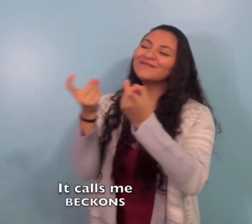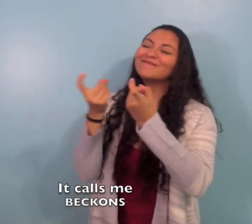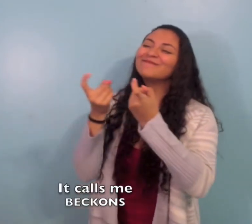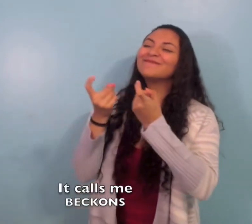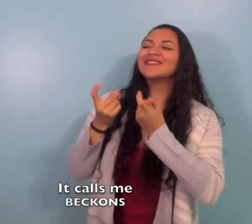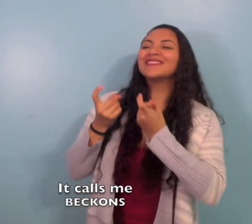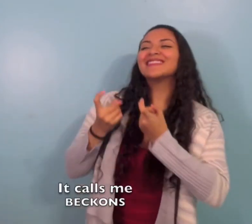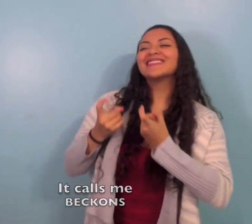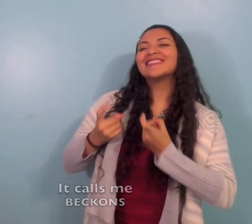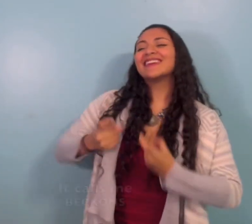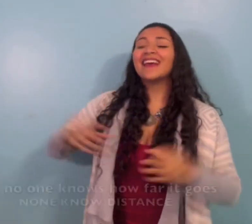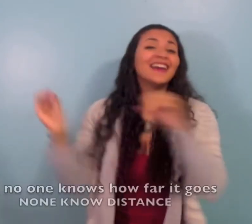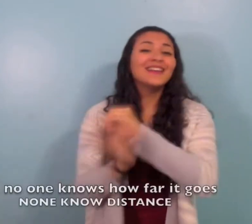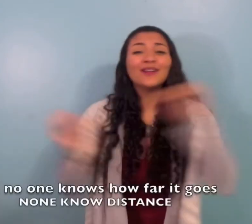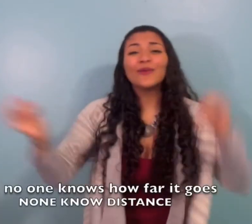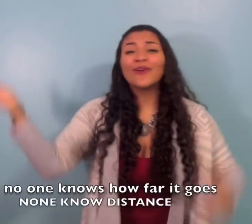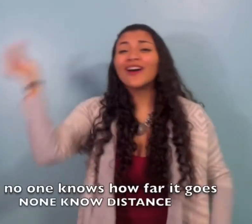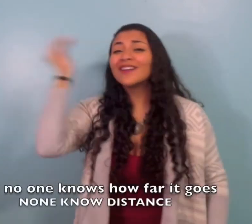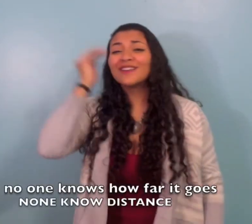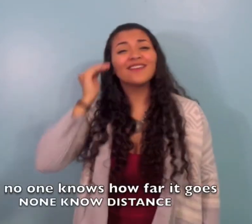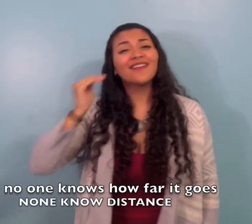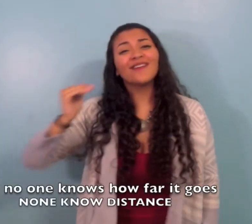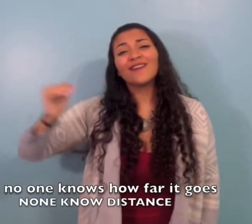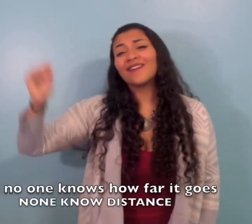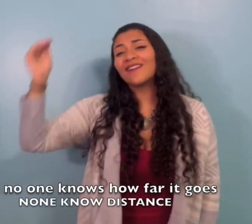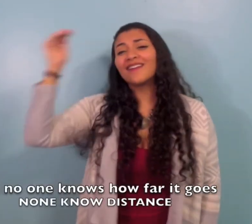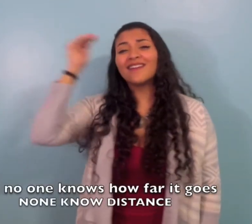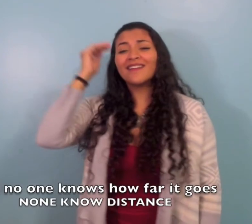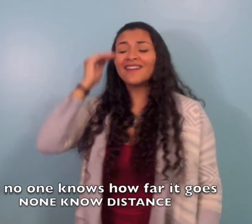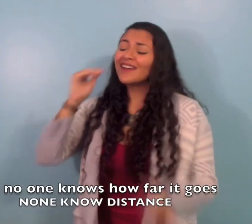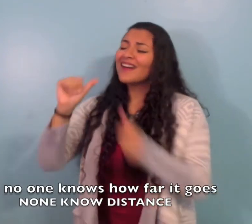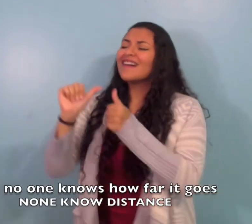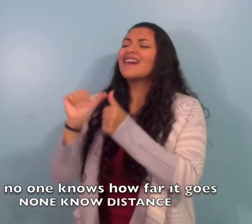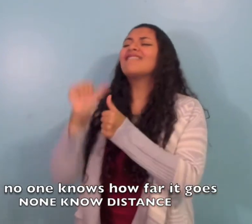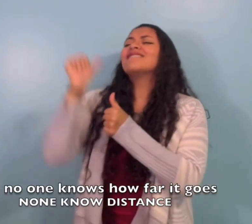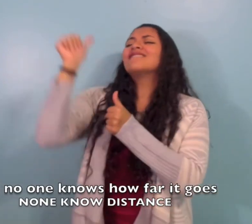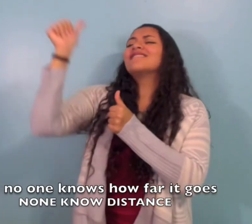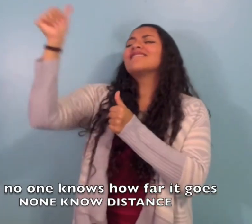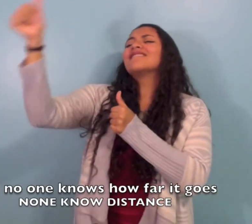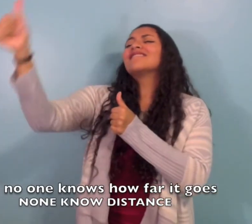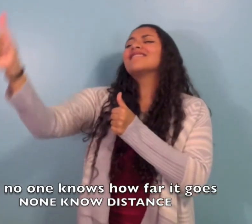me, and no one knows how far it